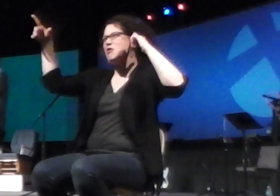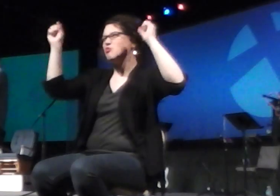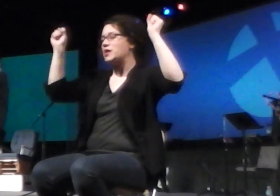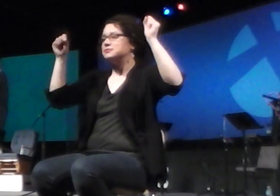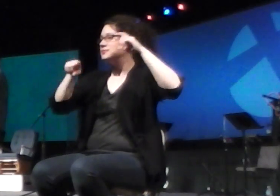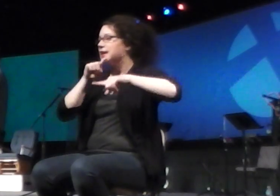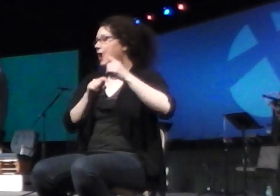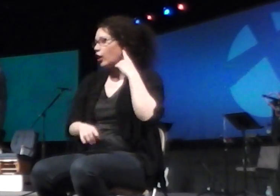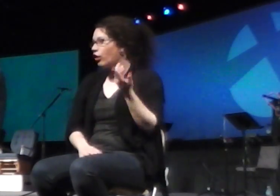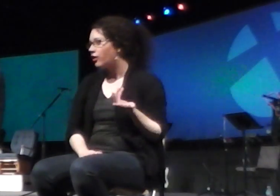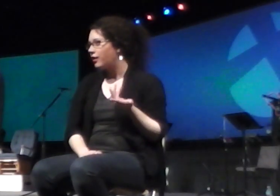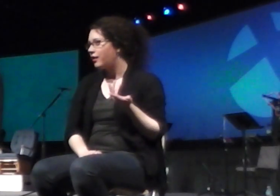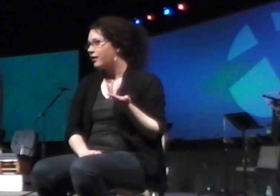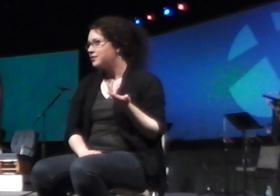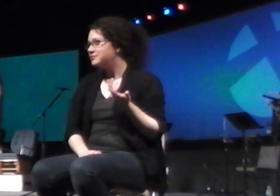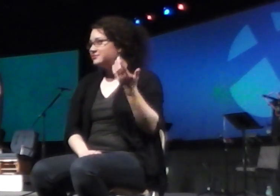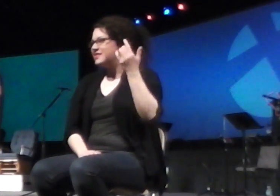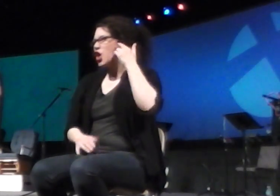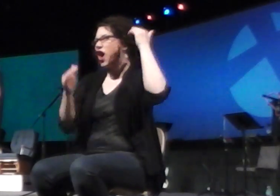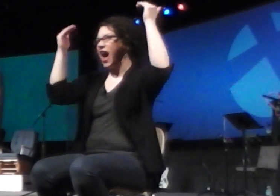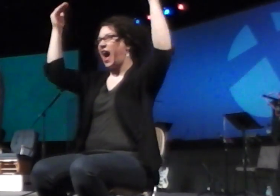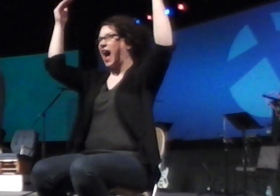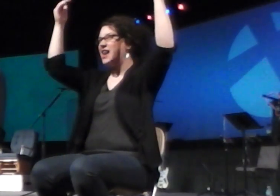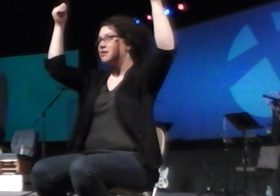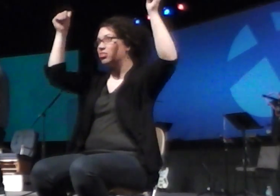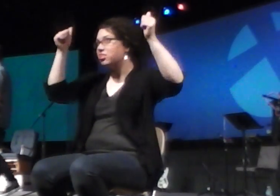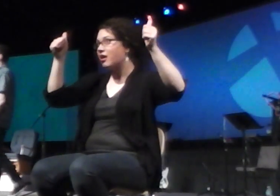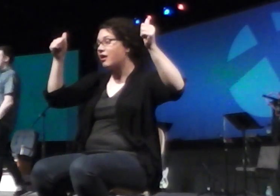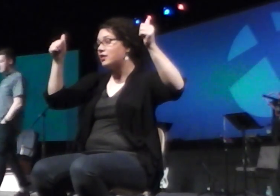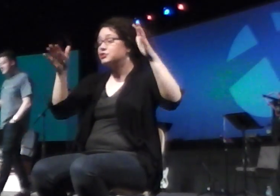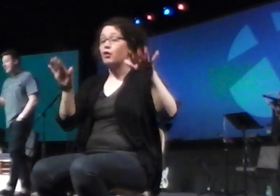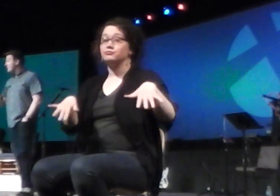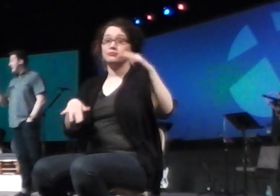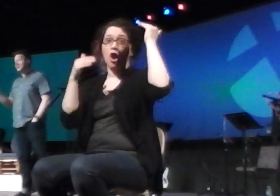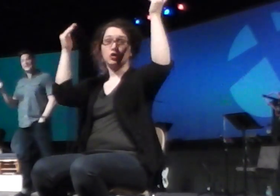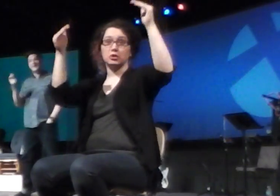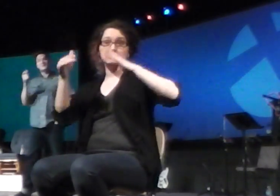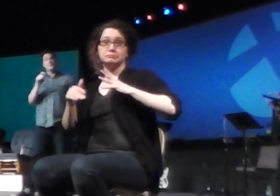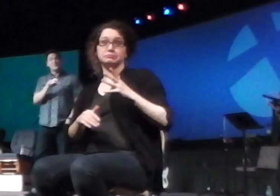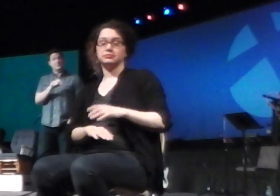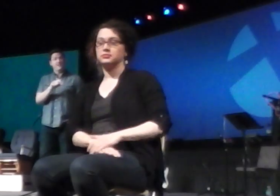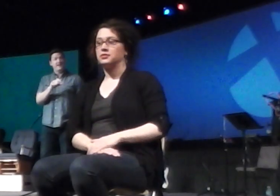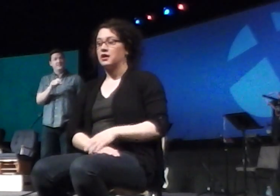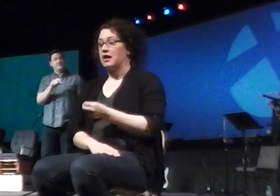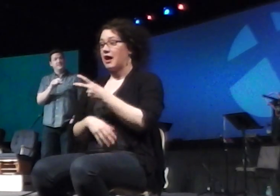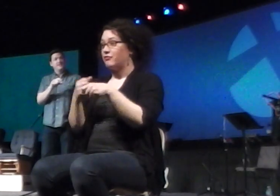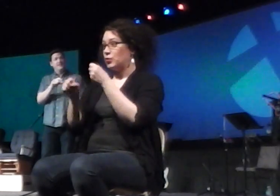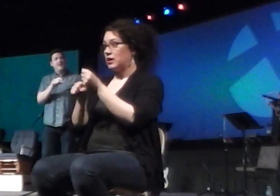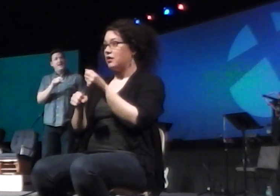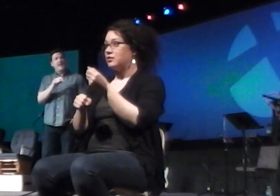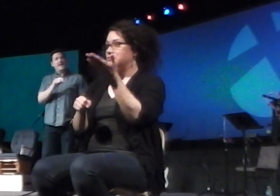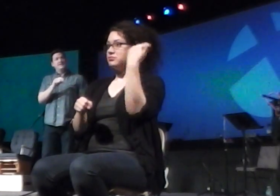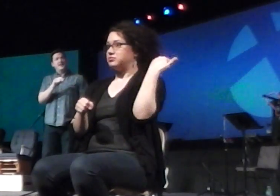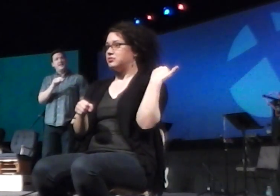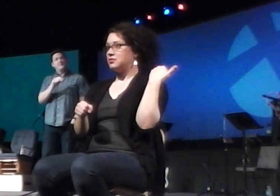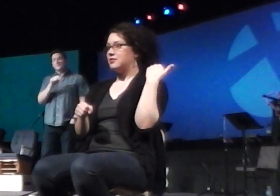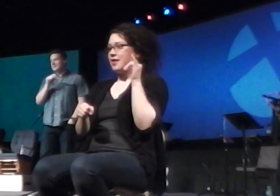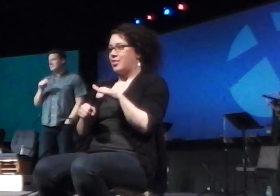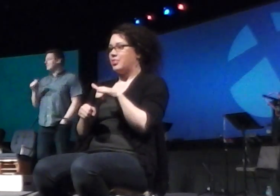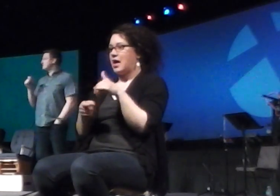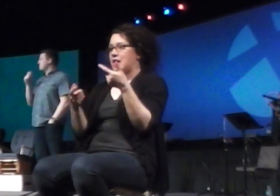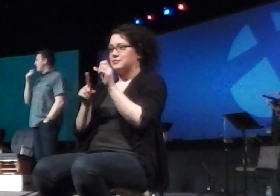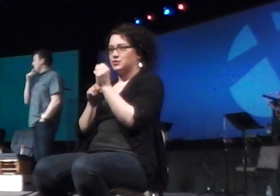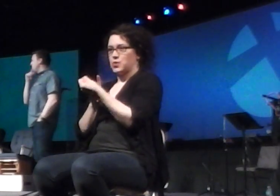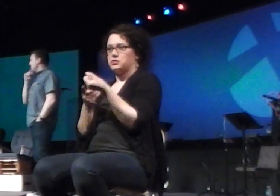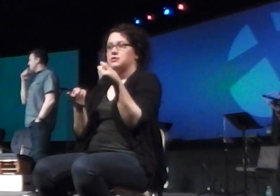of presbycusis, right? So it solved the problem. Now, a few years ago, that actually got switched around. And there was